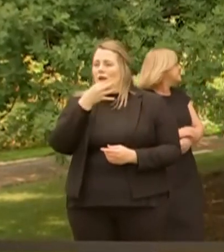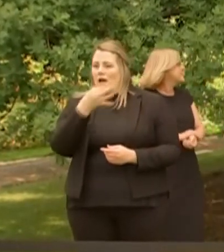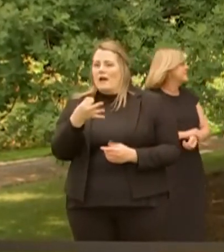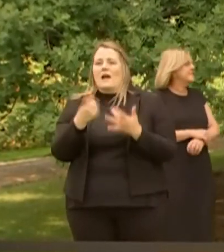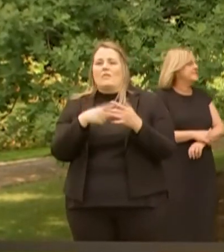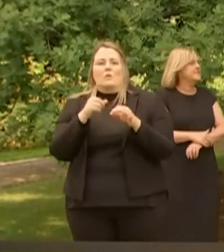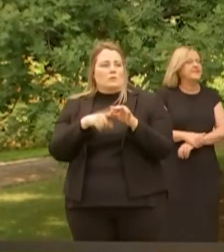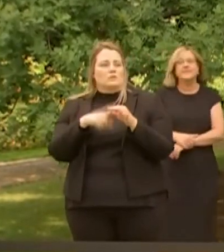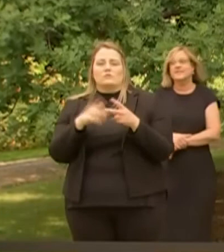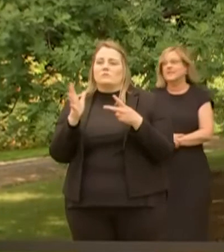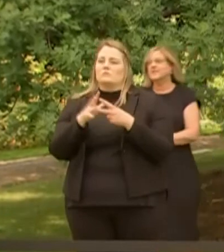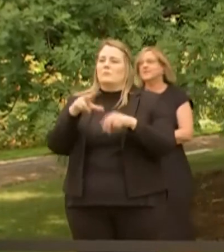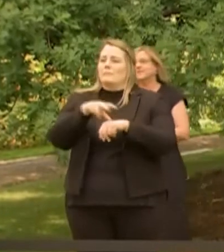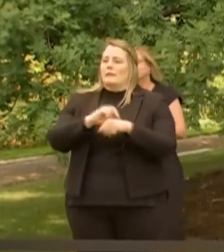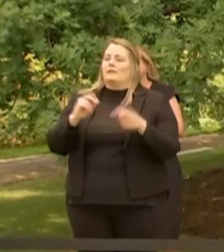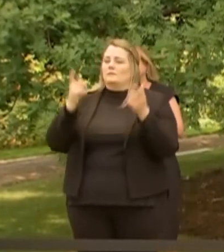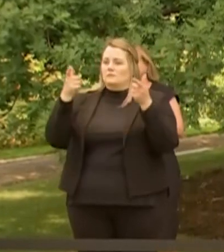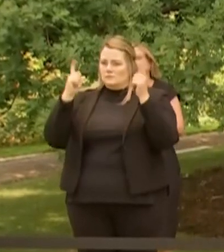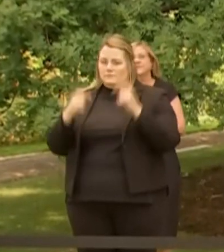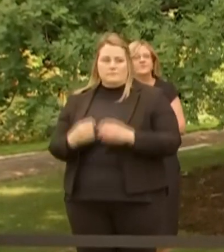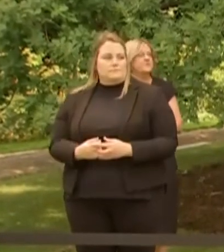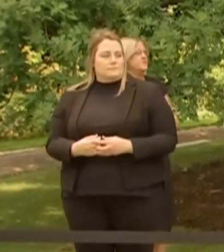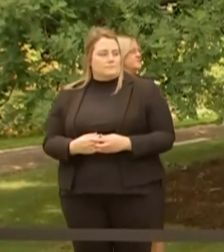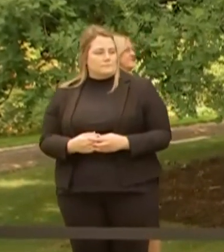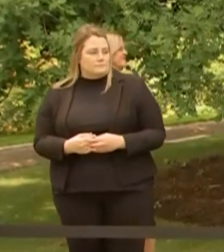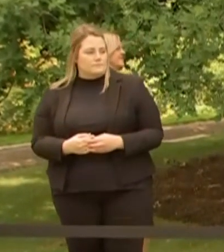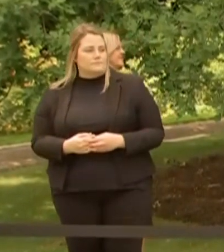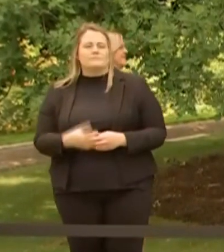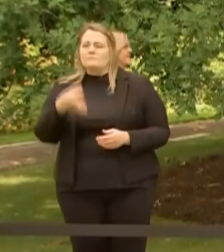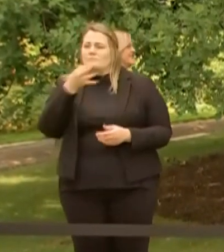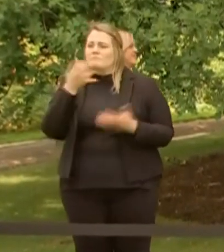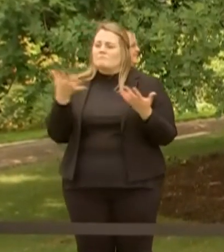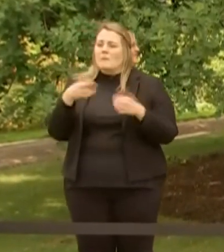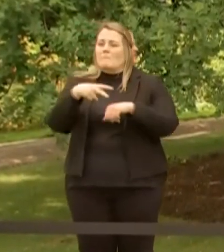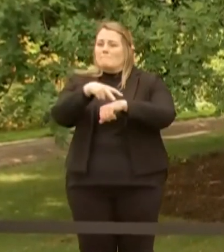Absolutely you can. Could you sort of give us a sense of where